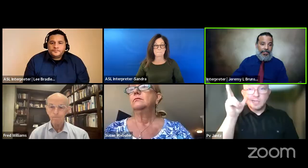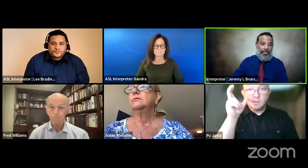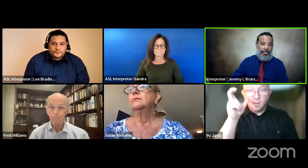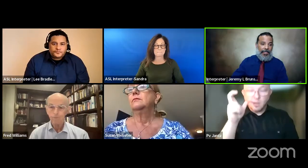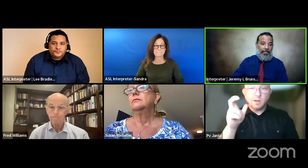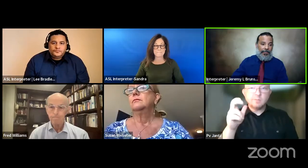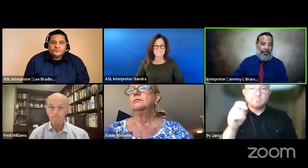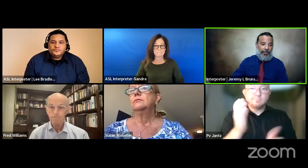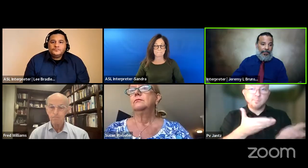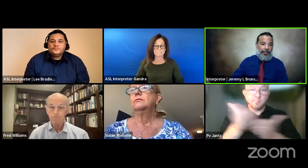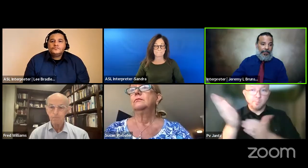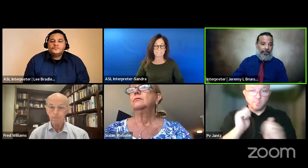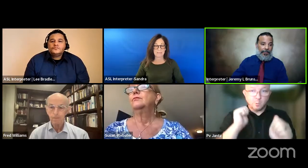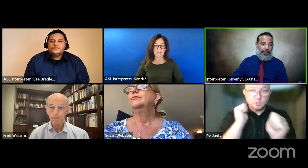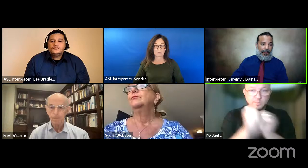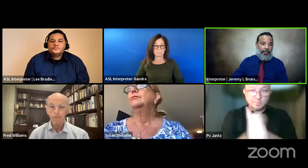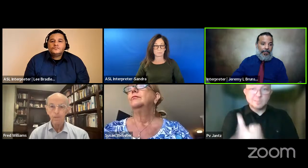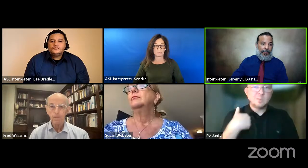Seeing none,